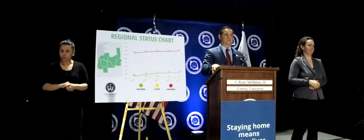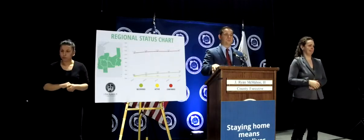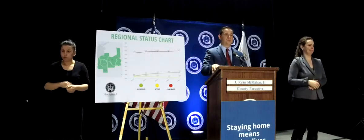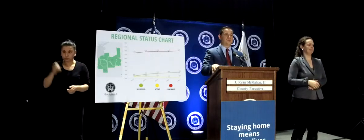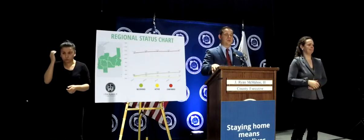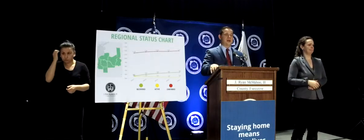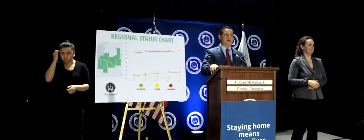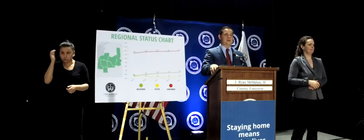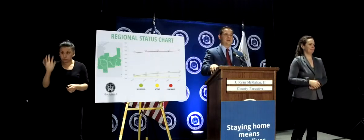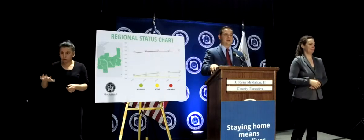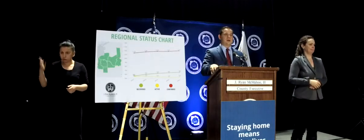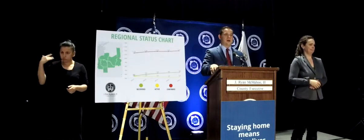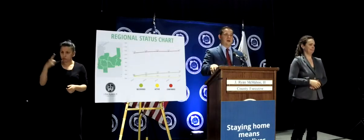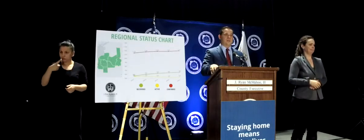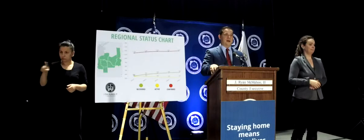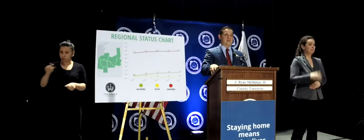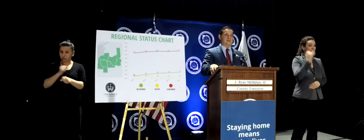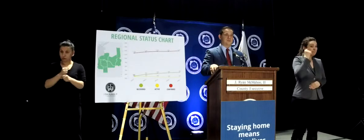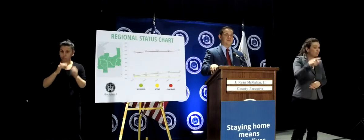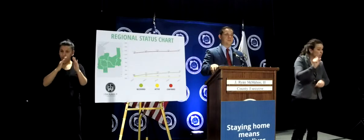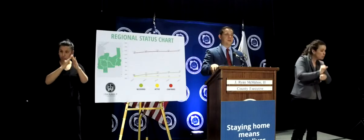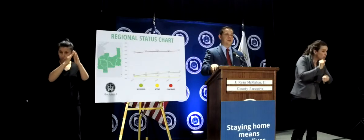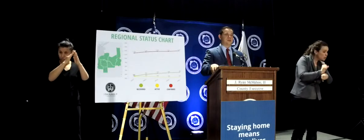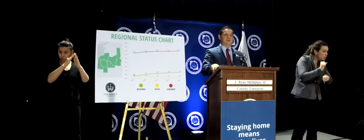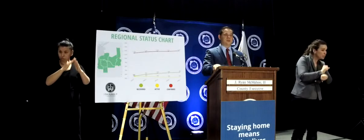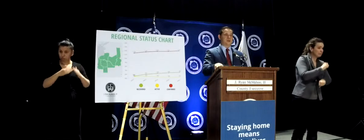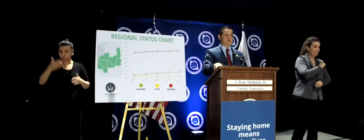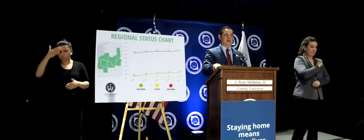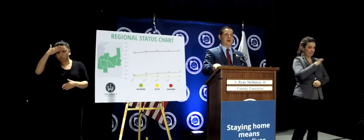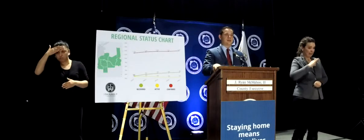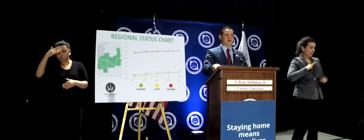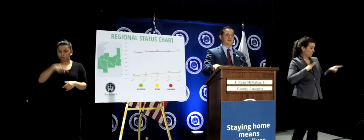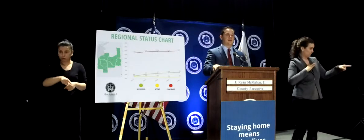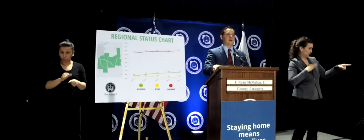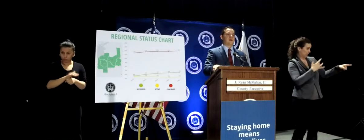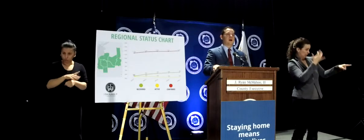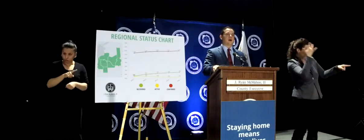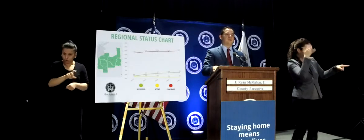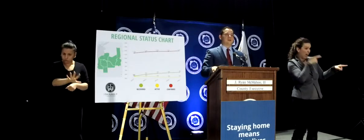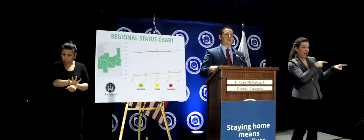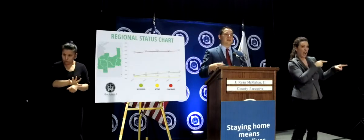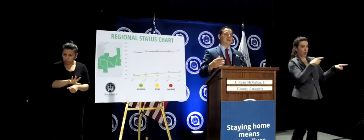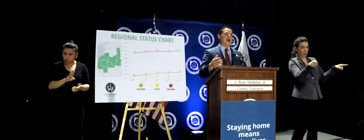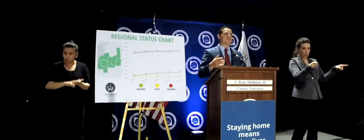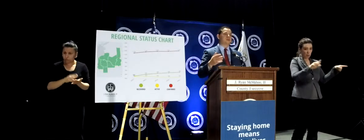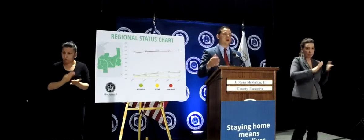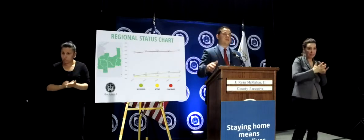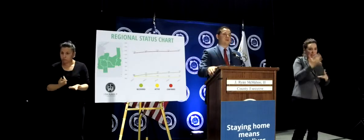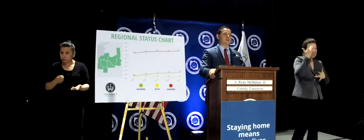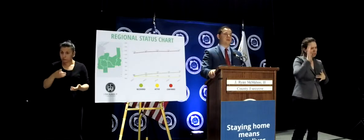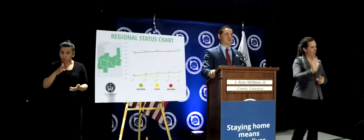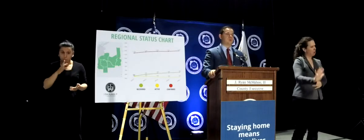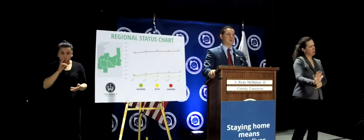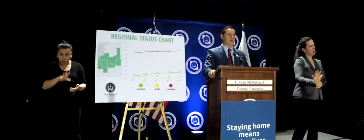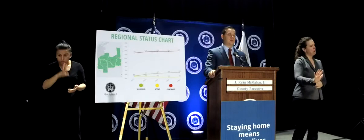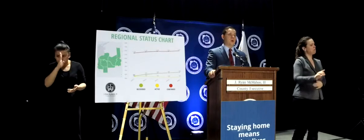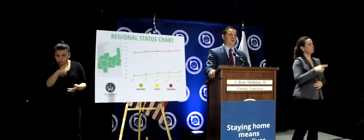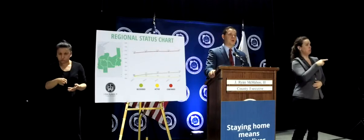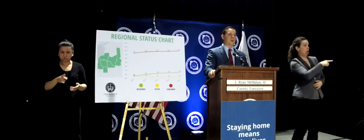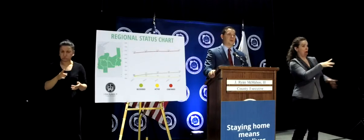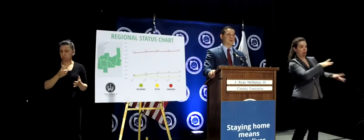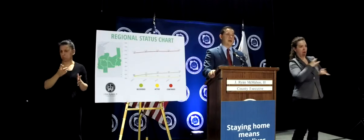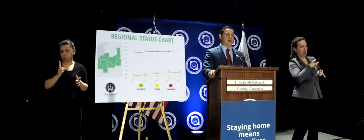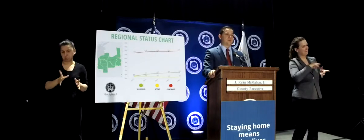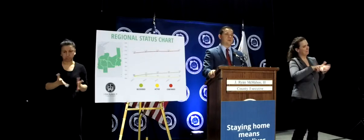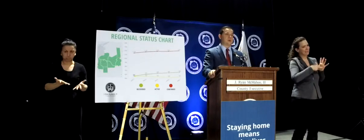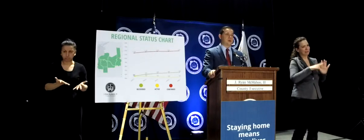employer as a positive patient doesn't mean you had direct contact. If there's ever any gaps in our investigation, we'll let the public